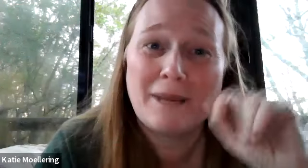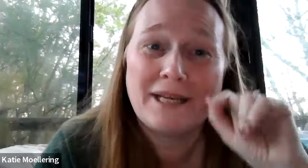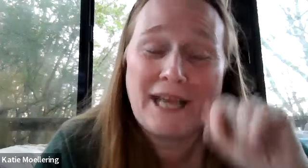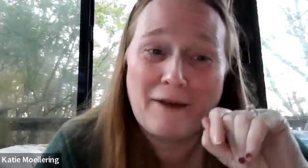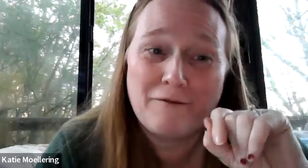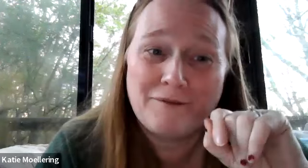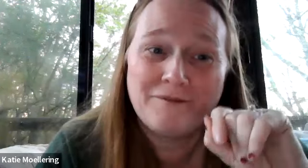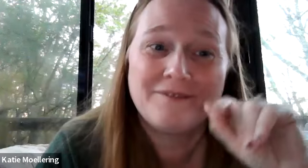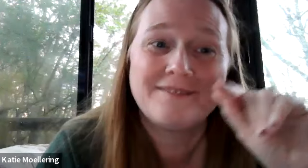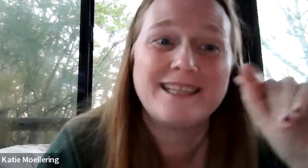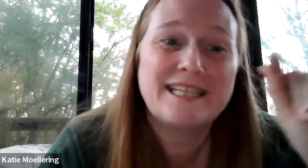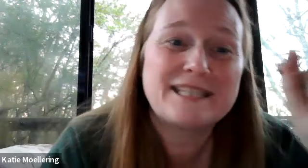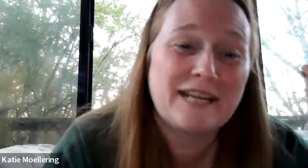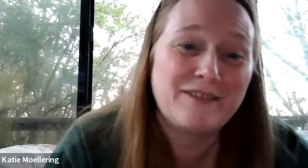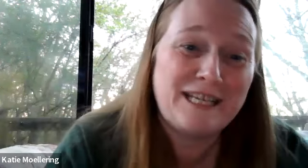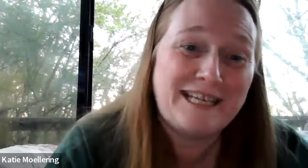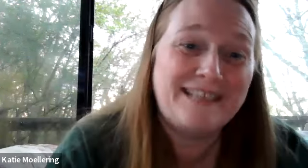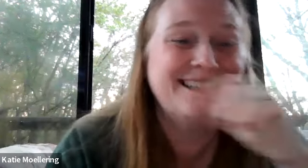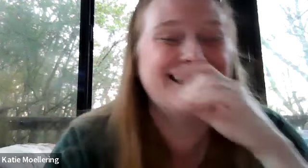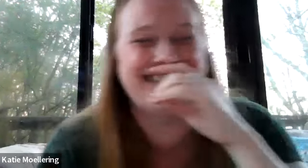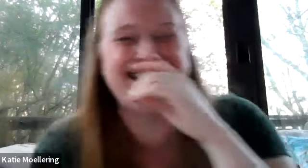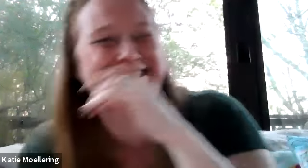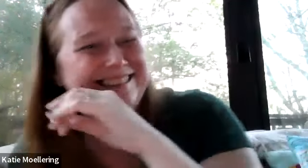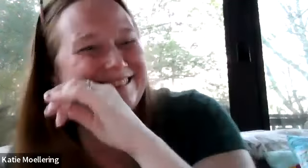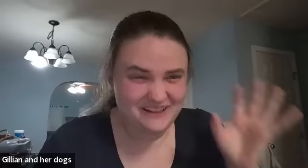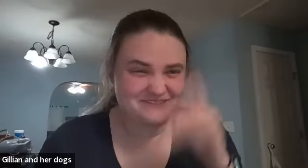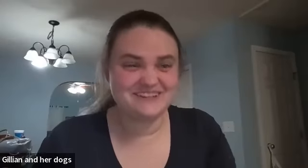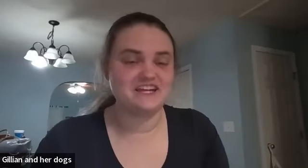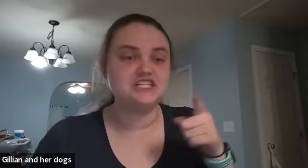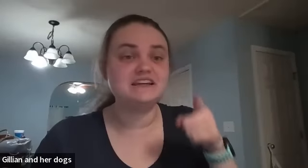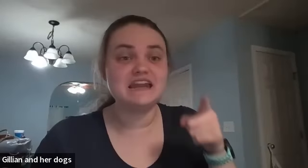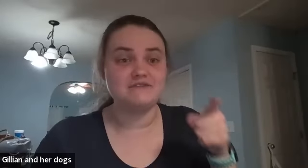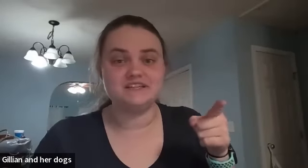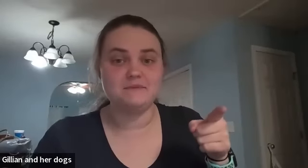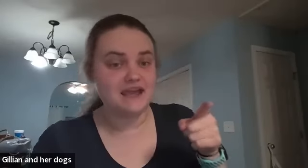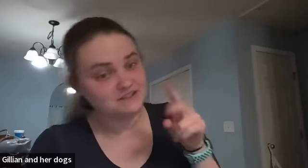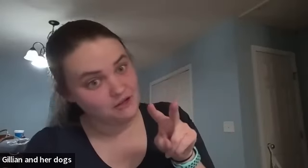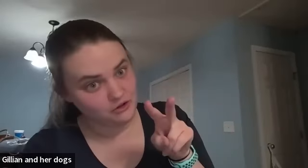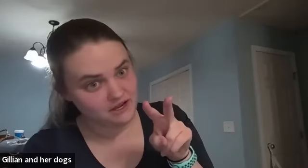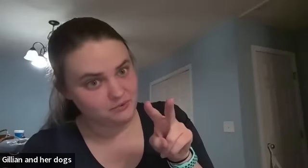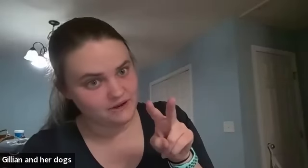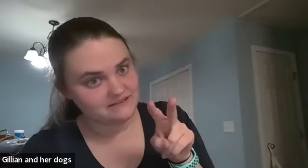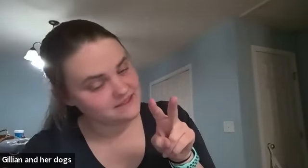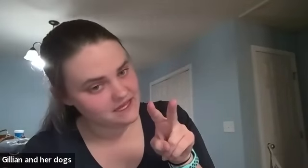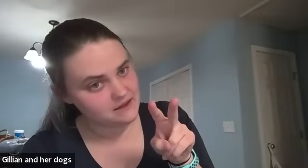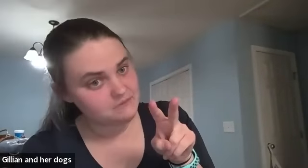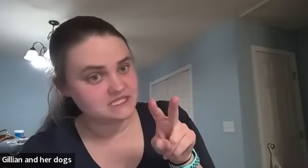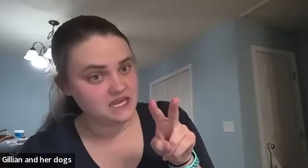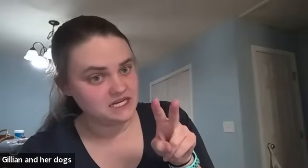made an F instead of a D. Oh my gosh, I totally overlooked that. She does it every time. I have to, I Every look at her time. pointedly like, Miss